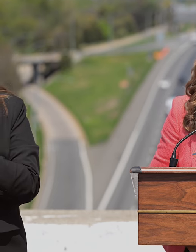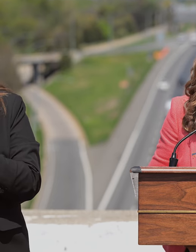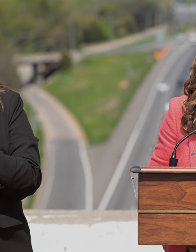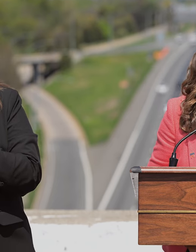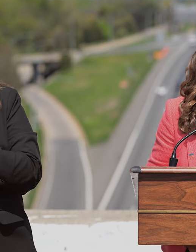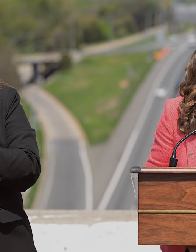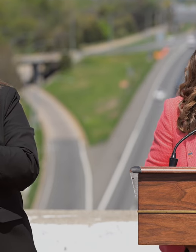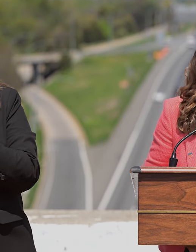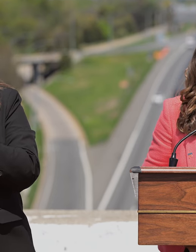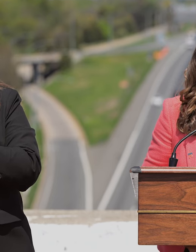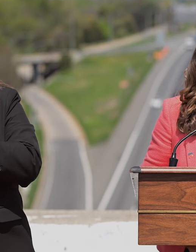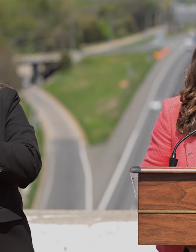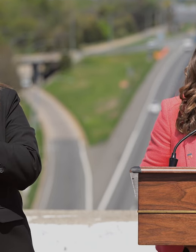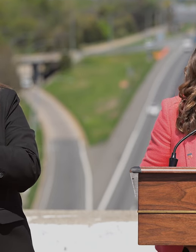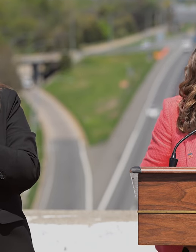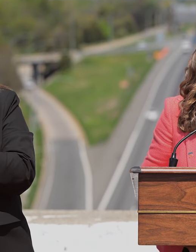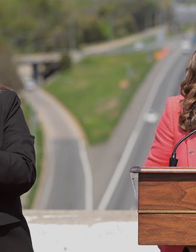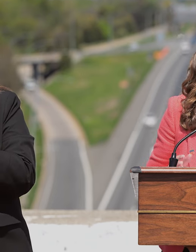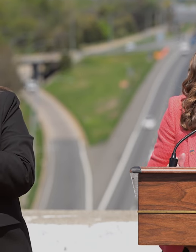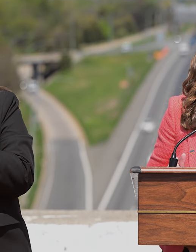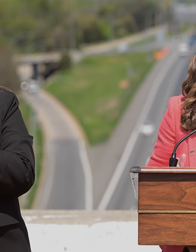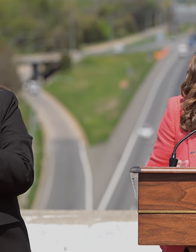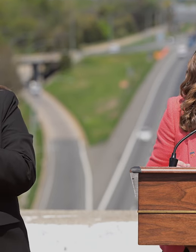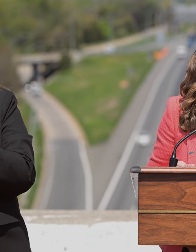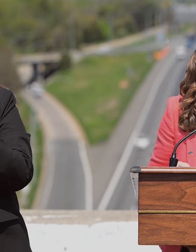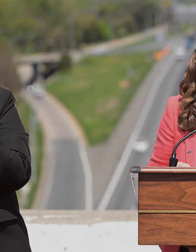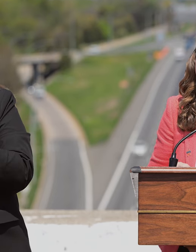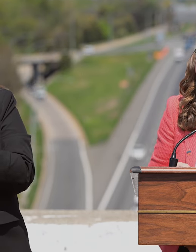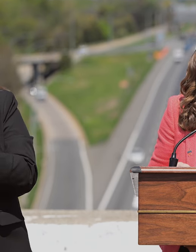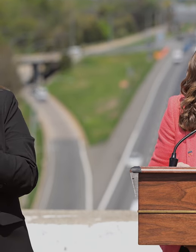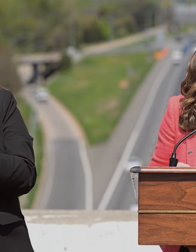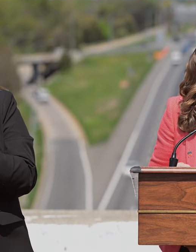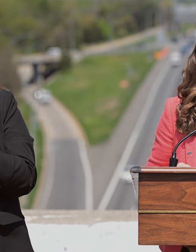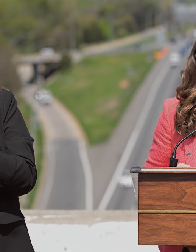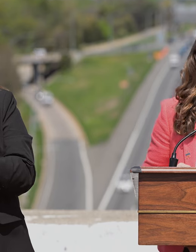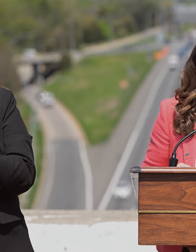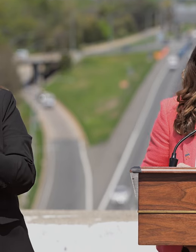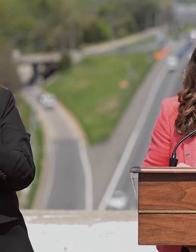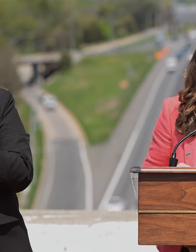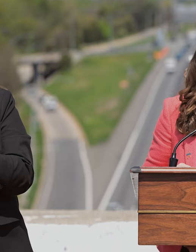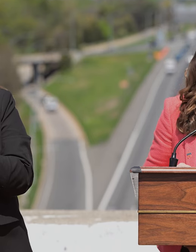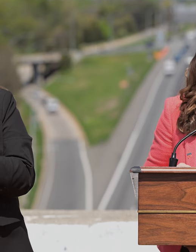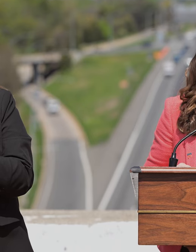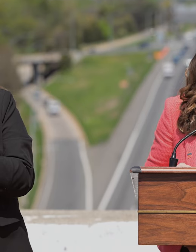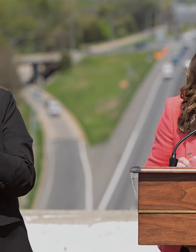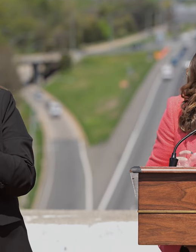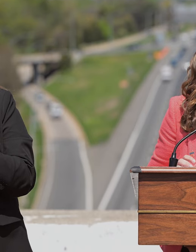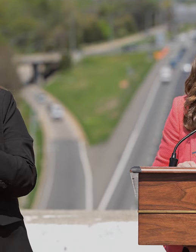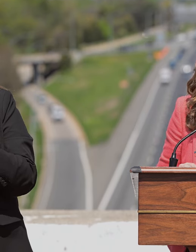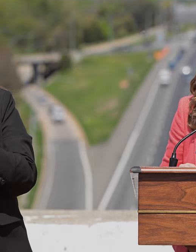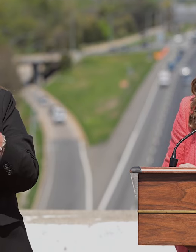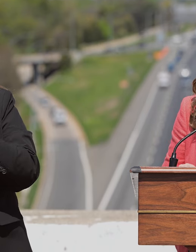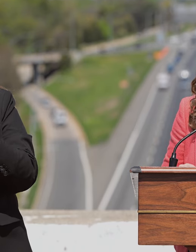the state and at the local level, do to support not only all of us, but most importantly today, all of our road construction workers with